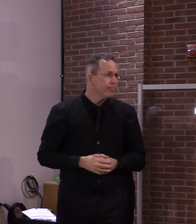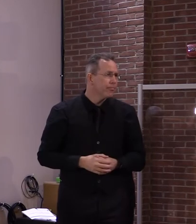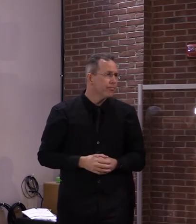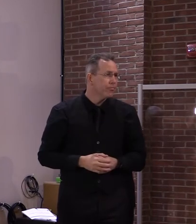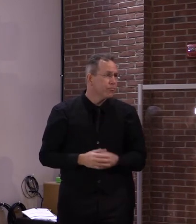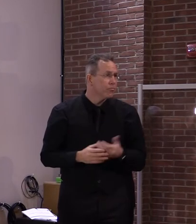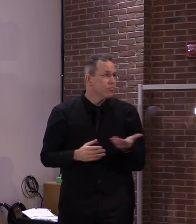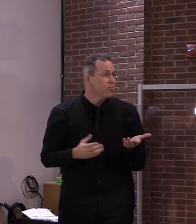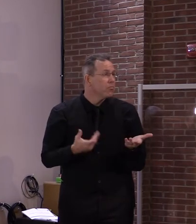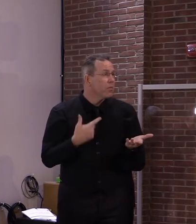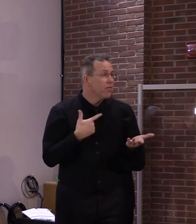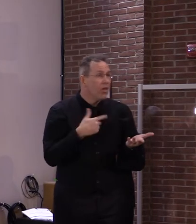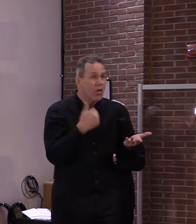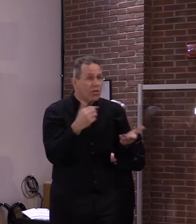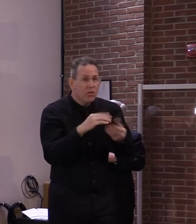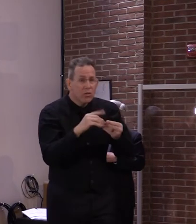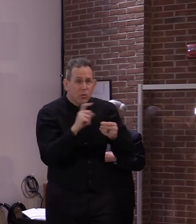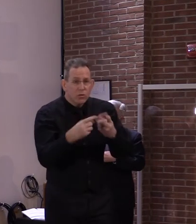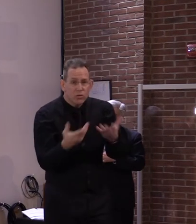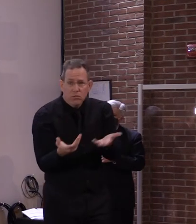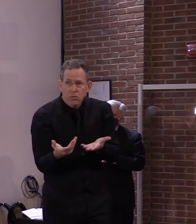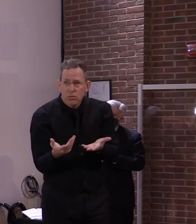secretary moore answer that